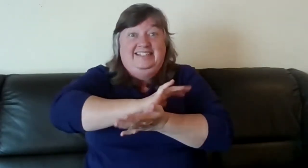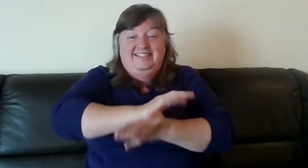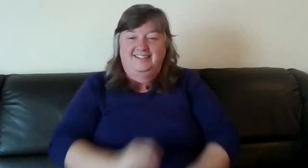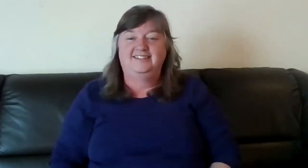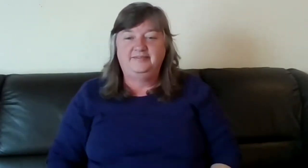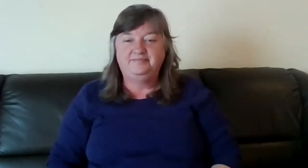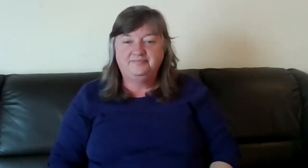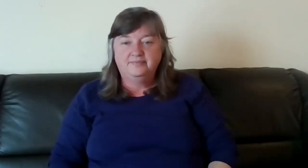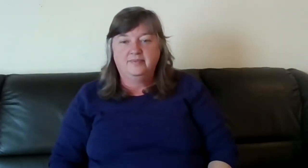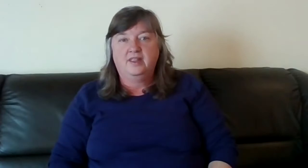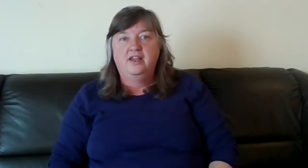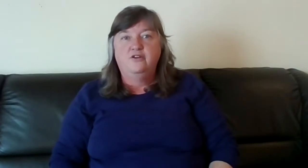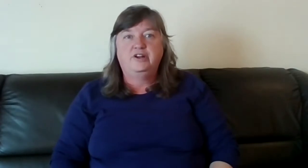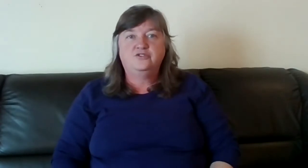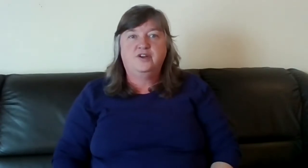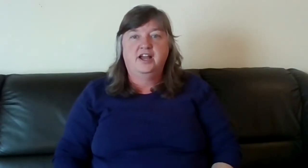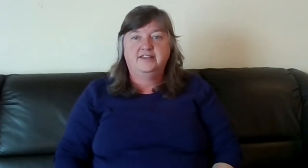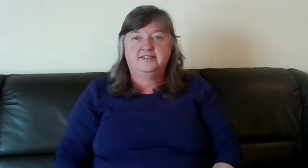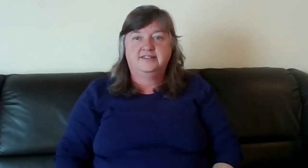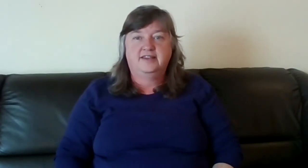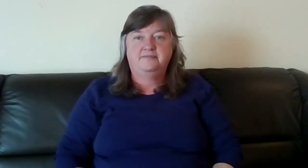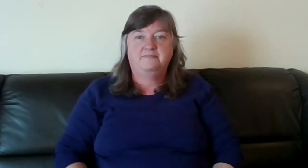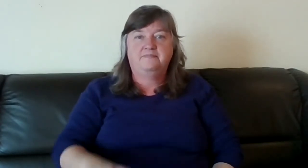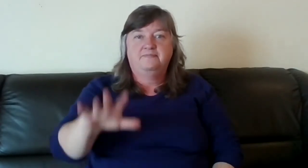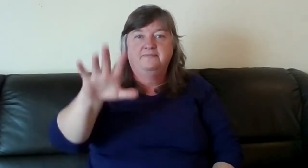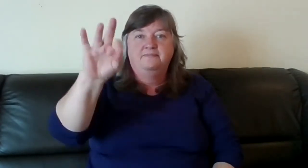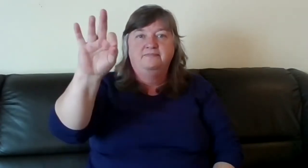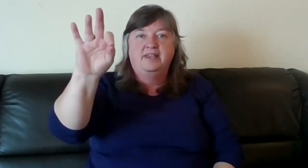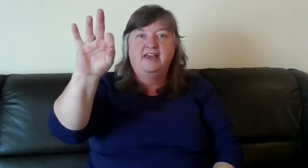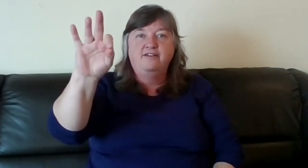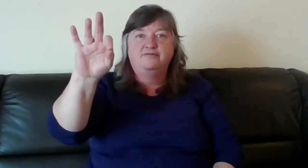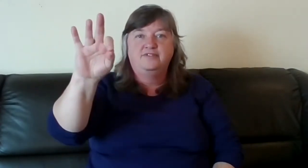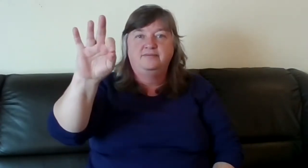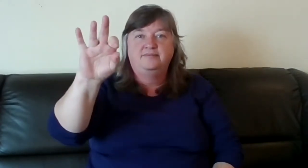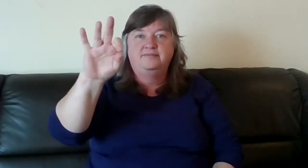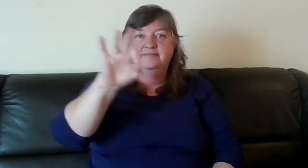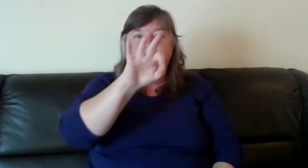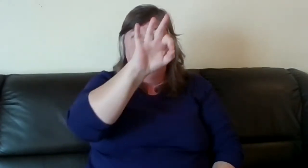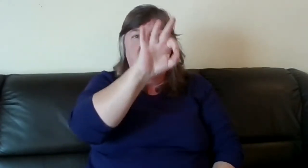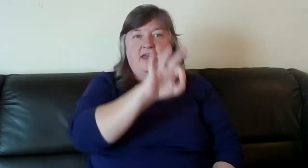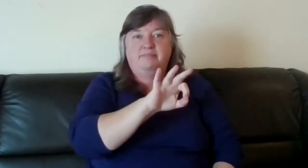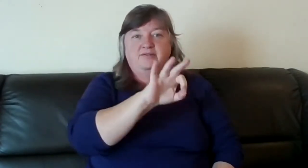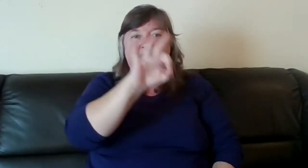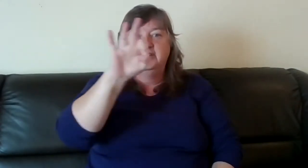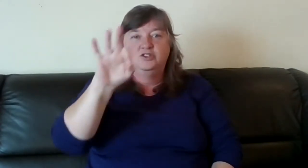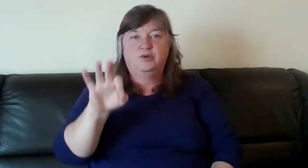Cheese. French fries. Make an F and bounce it